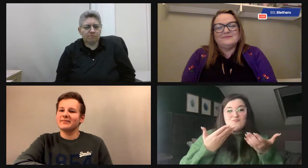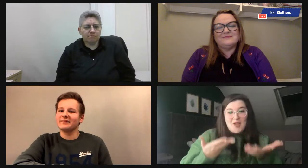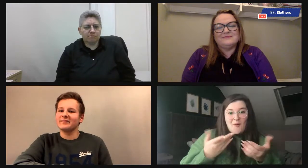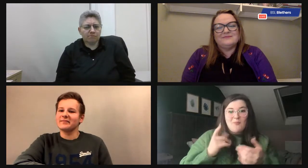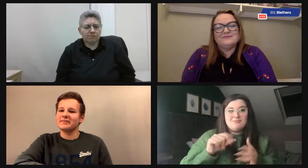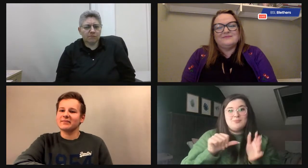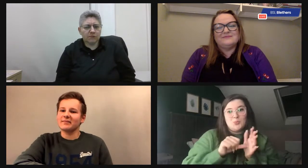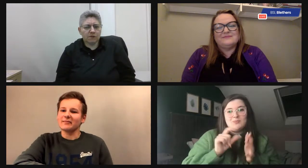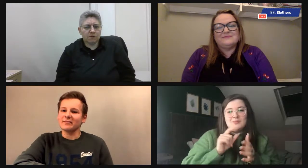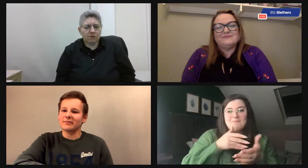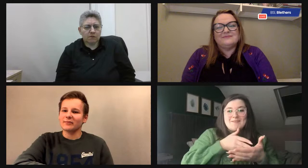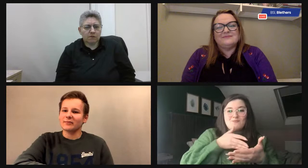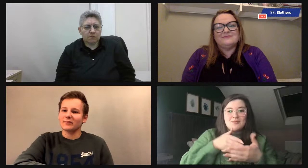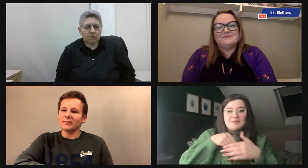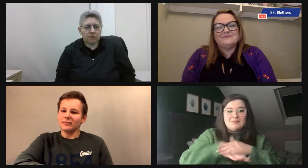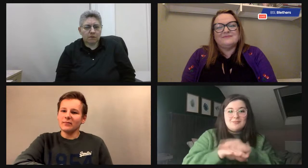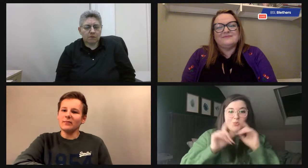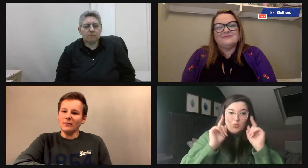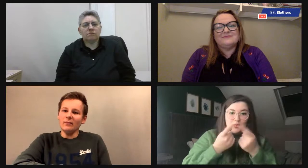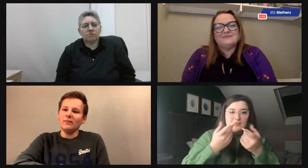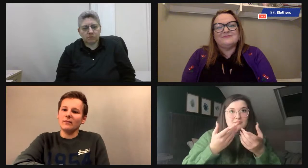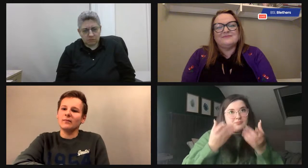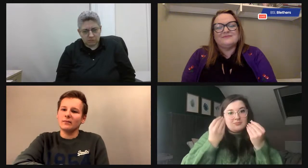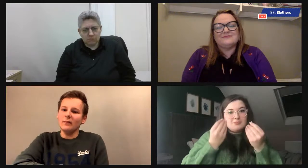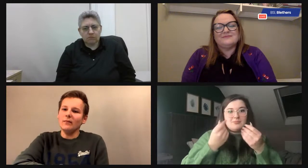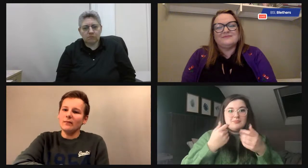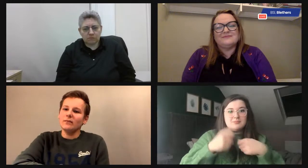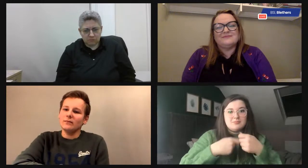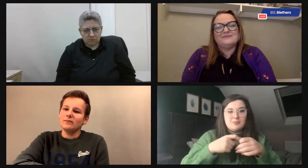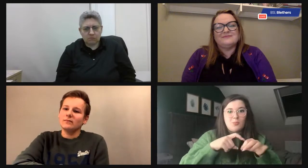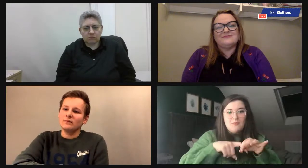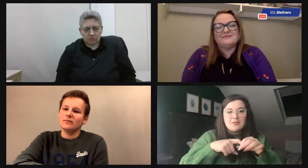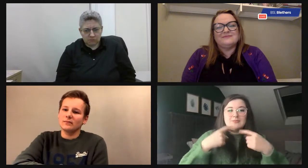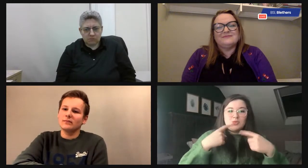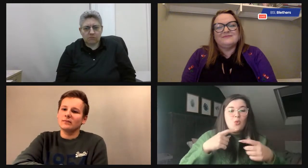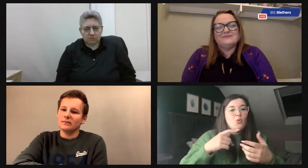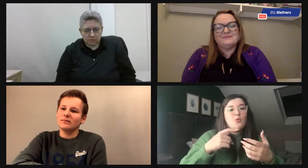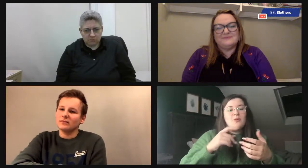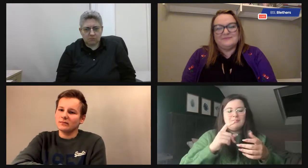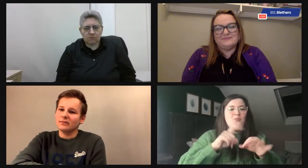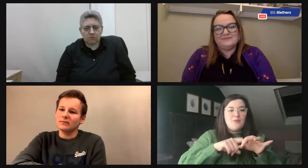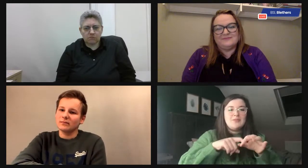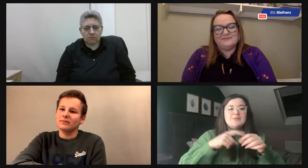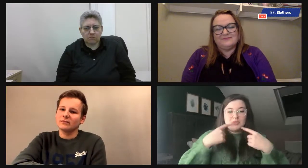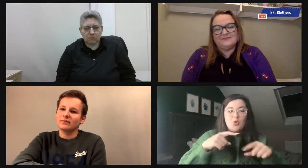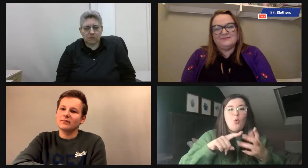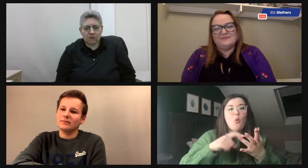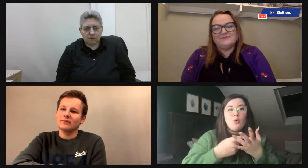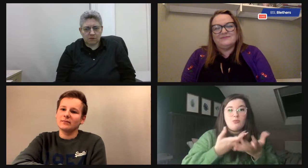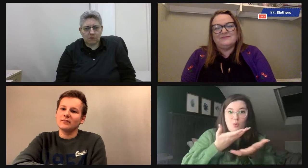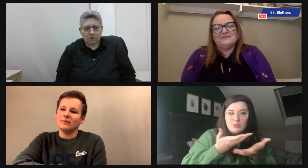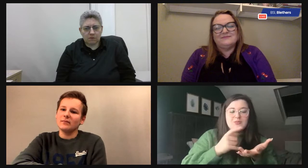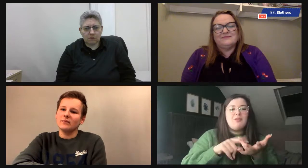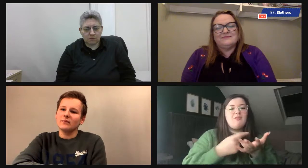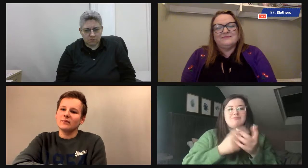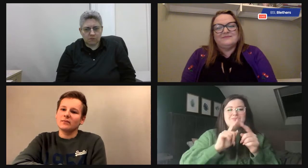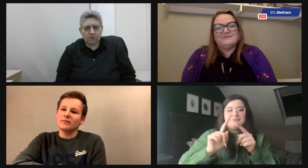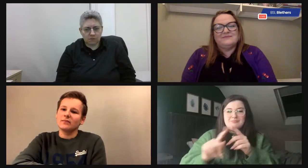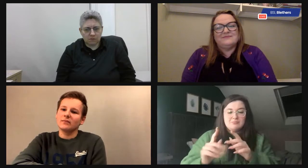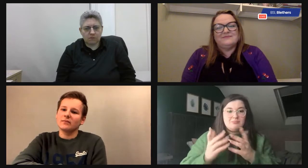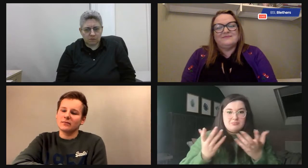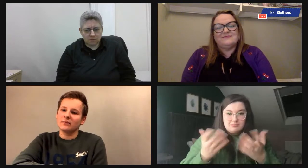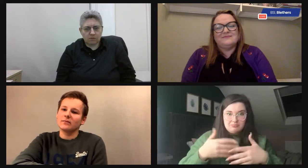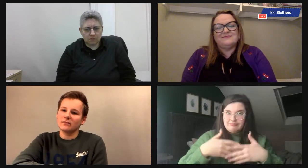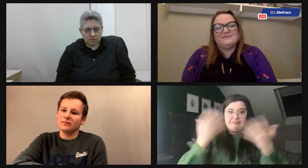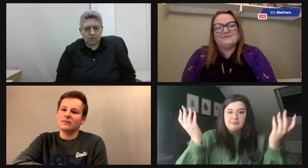think will help us to reduce these issues? Well, I think the problems just now is there's barriers for us